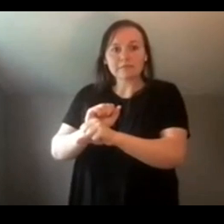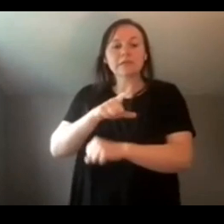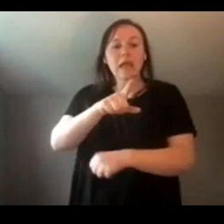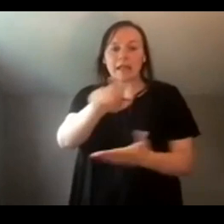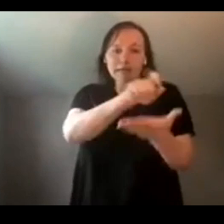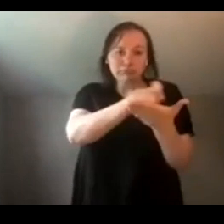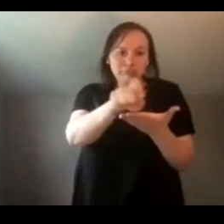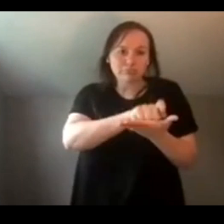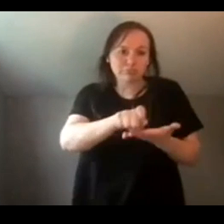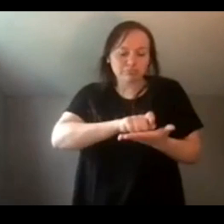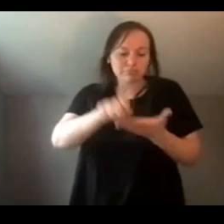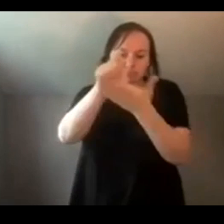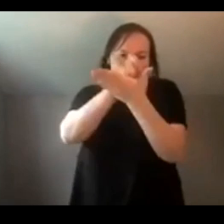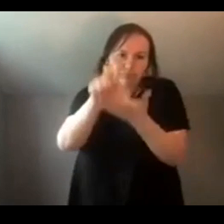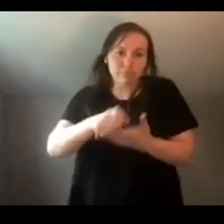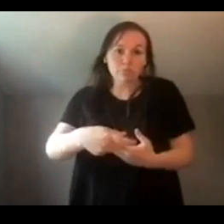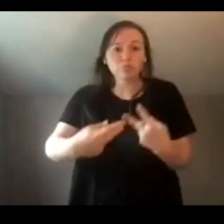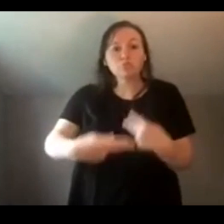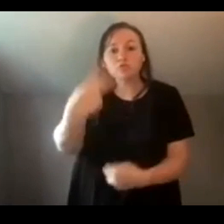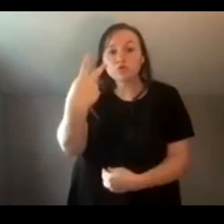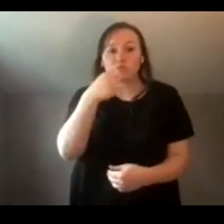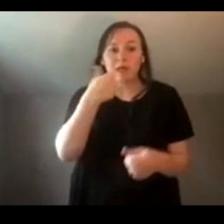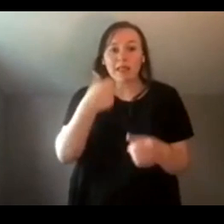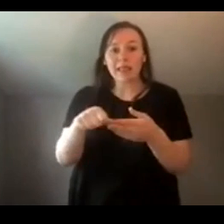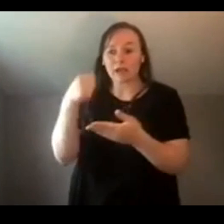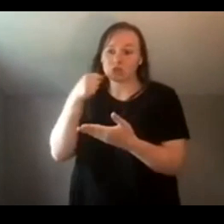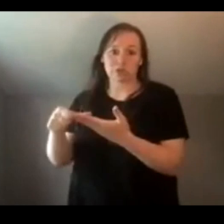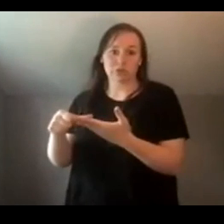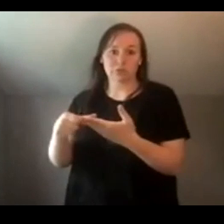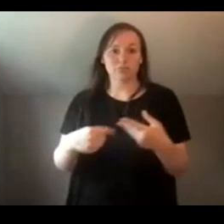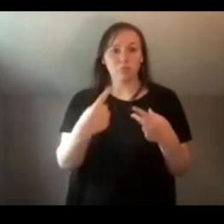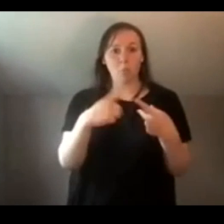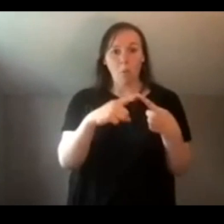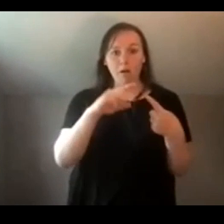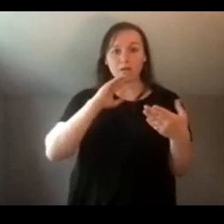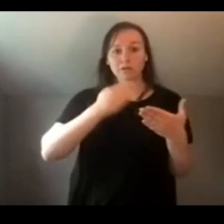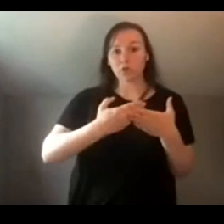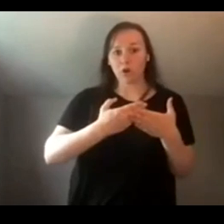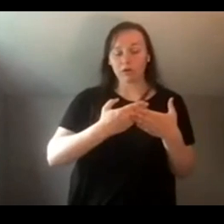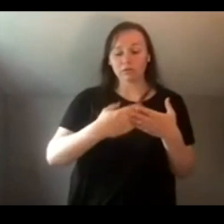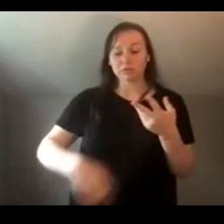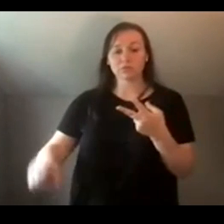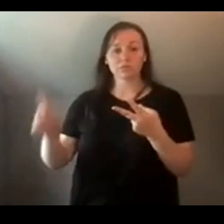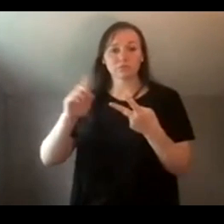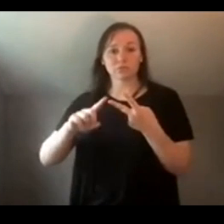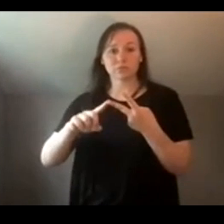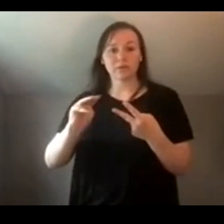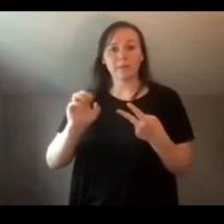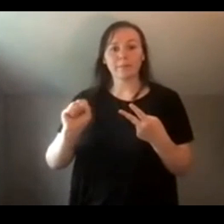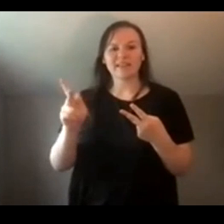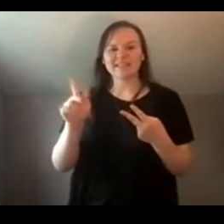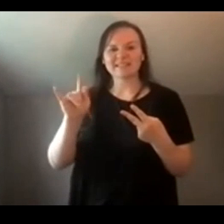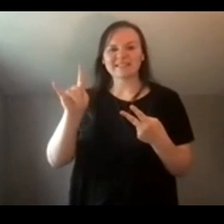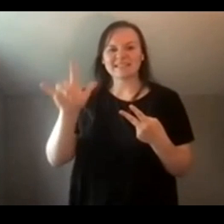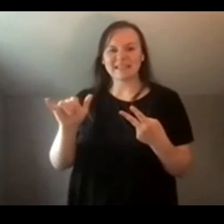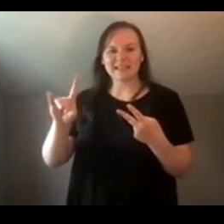very descriptive letters, one to his daughters and the other to Miss Kitty Diggs. He